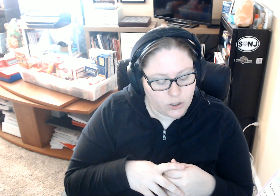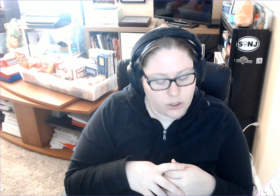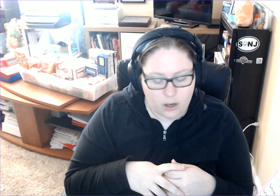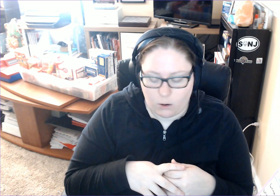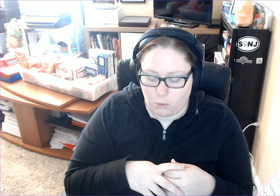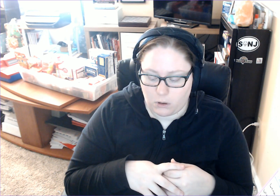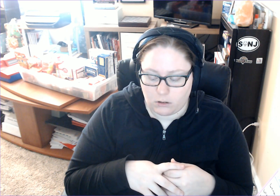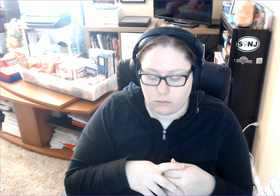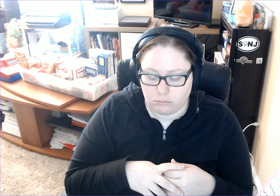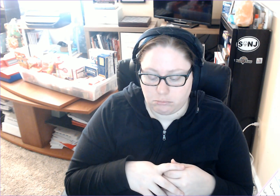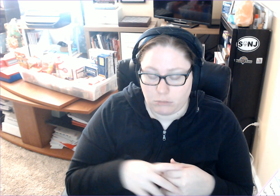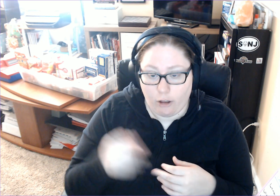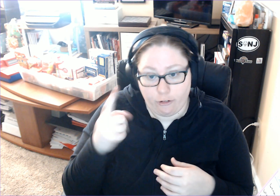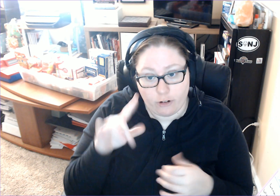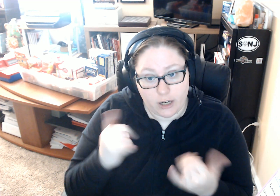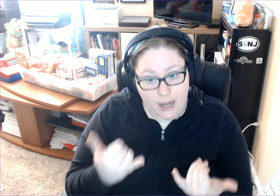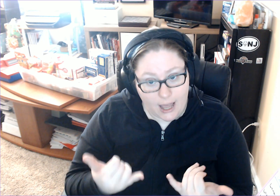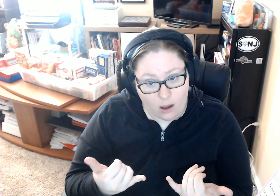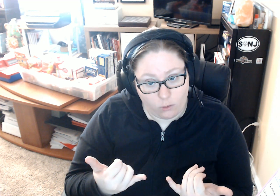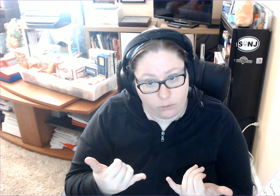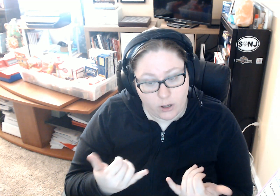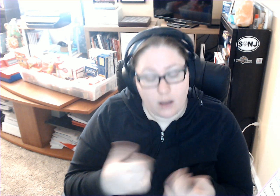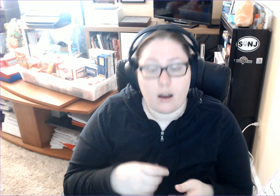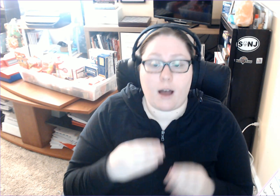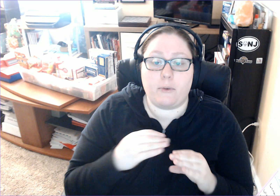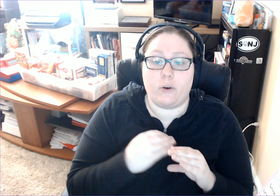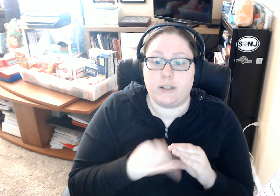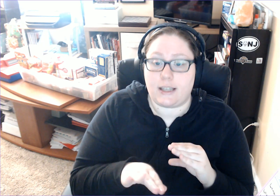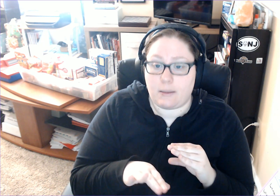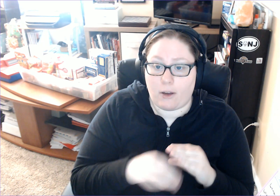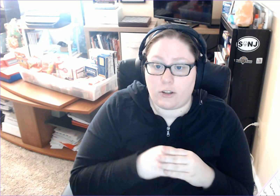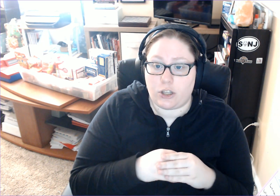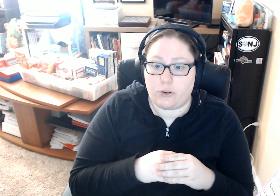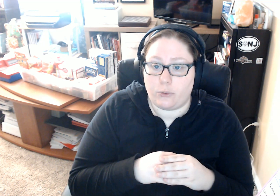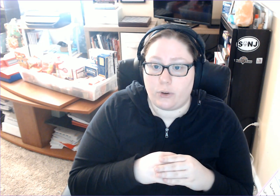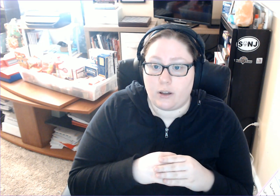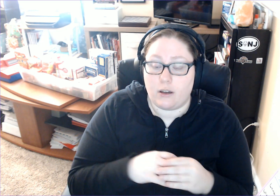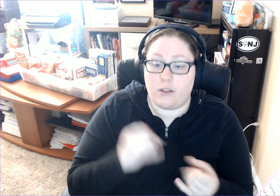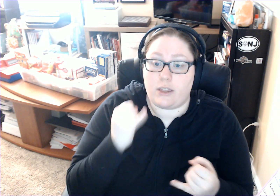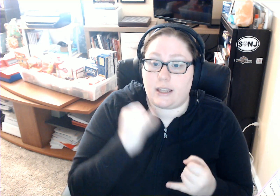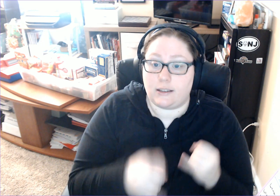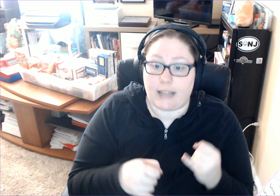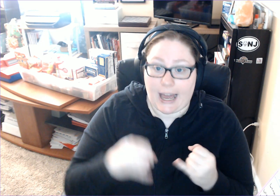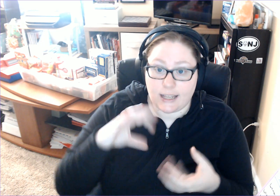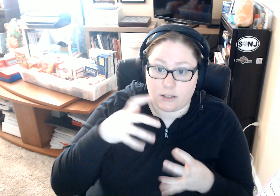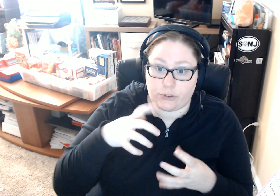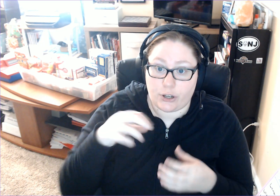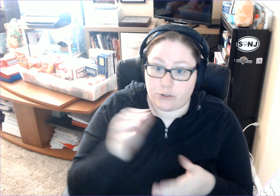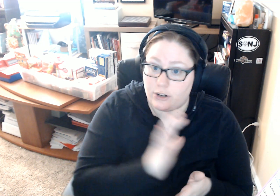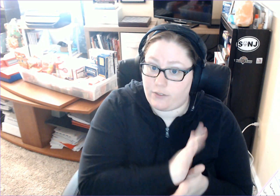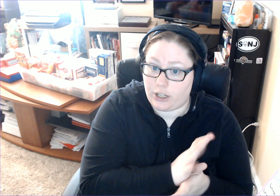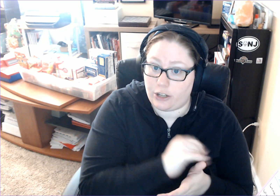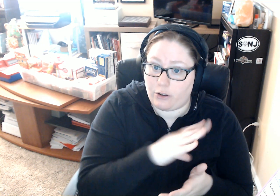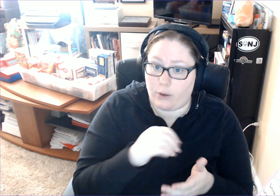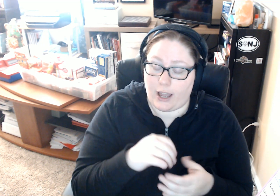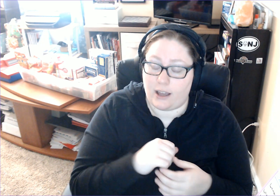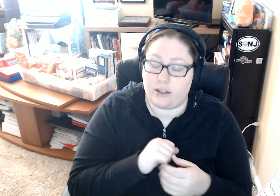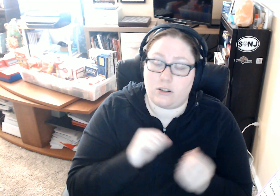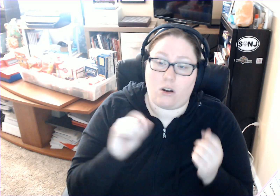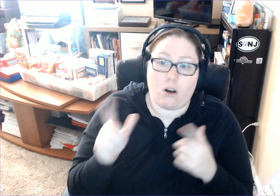So for now, I'm going to email you the last laundry video and all